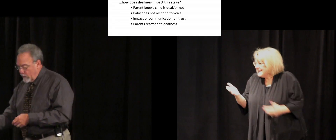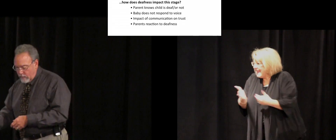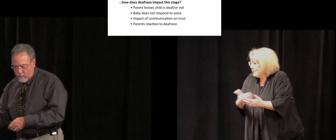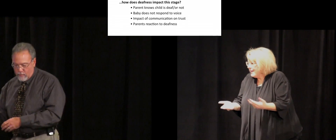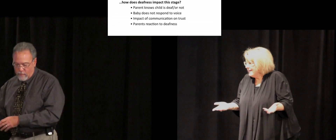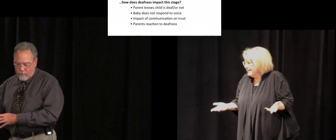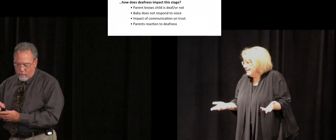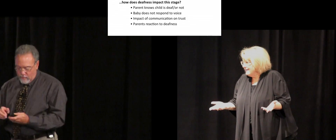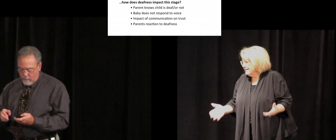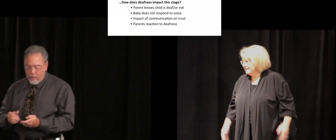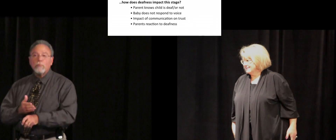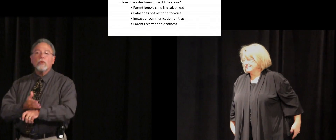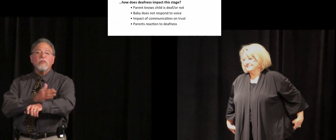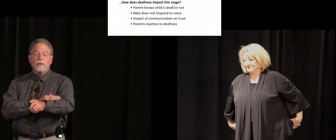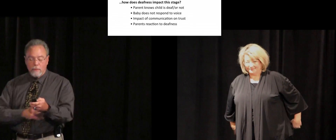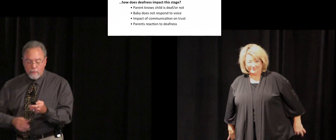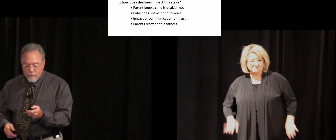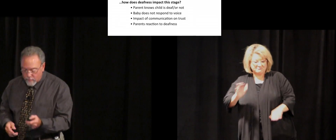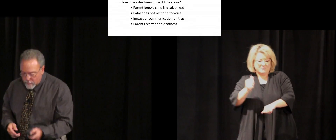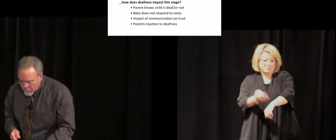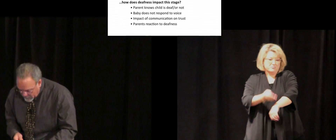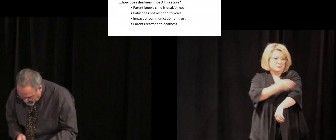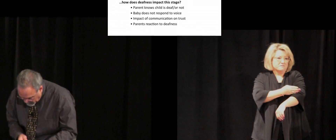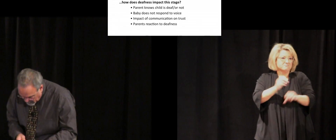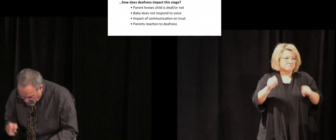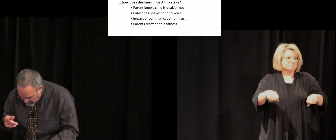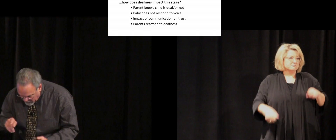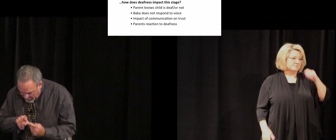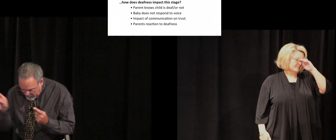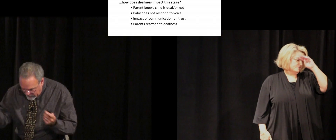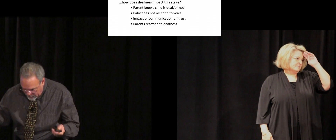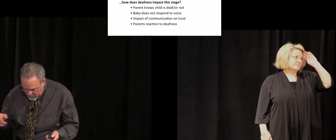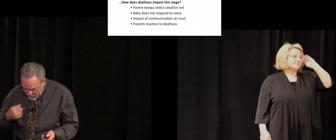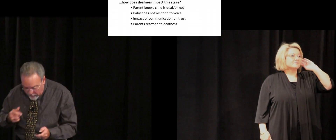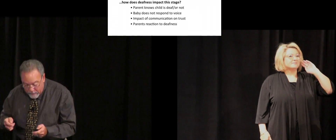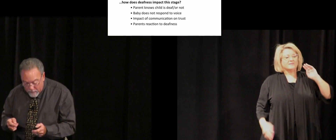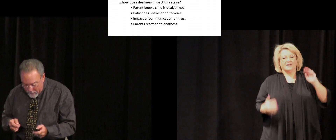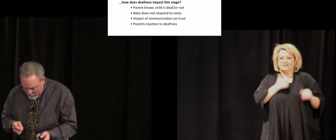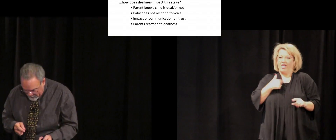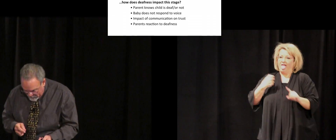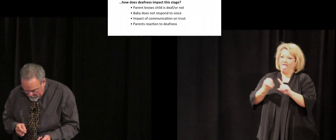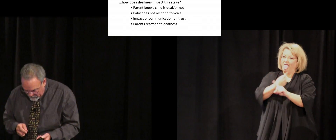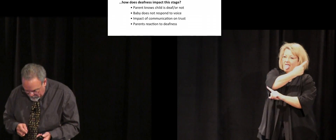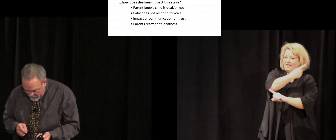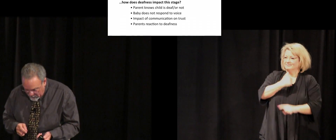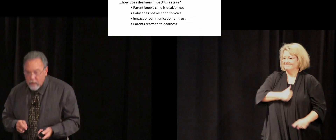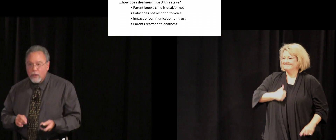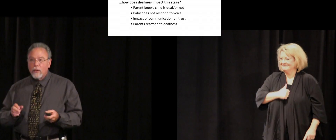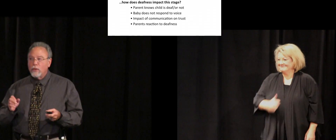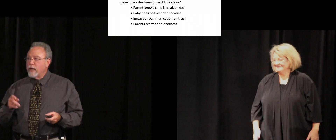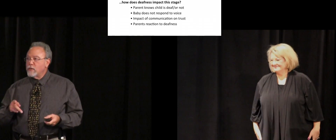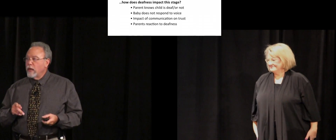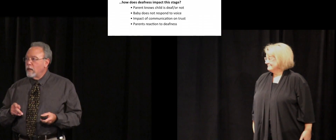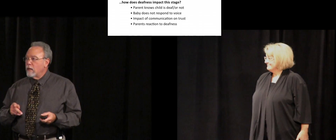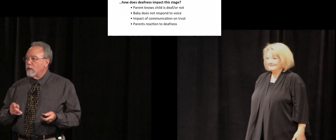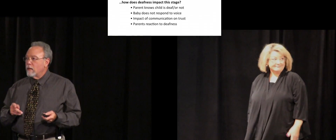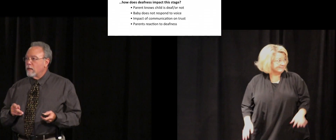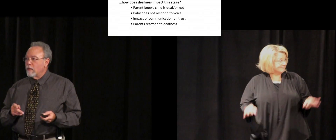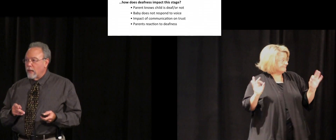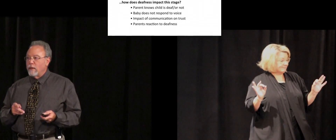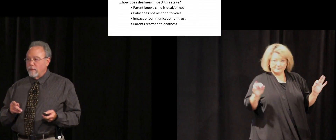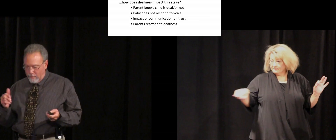that needs to be protected or justified or supported. It's all for good reasoning. But you just have to, when you're working with kids, you have to think